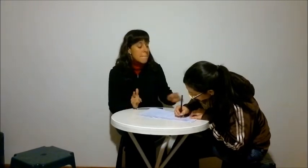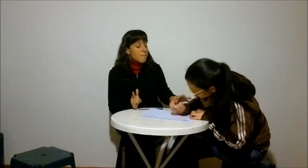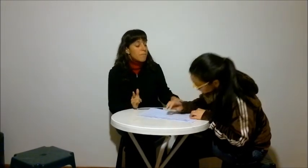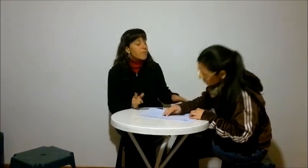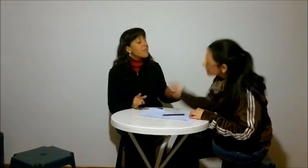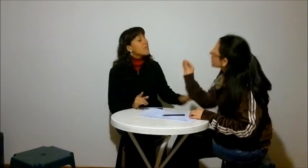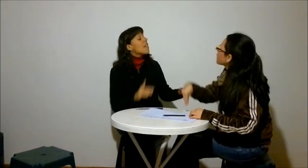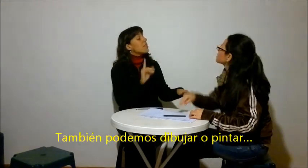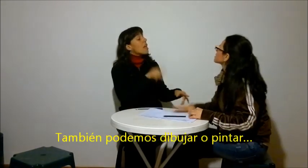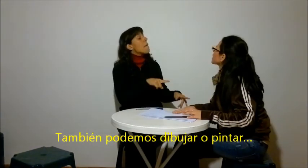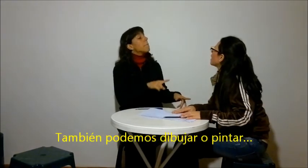Right.